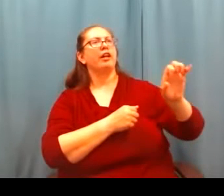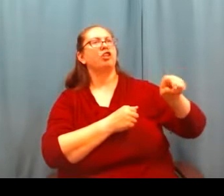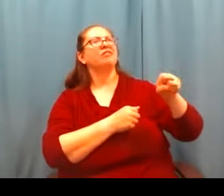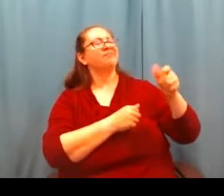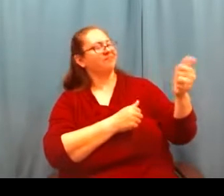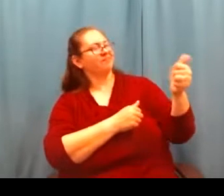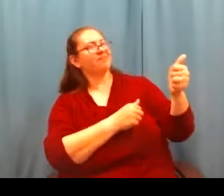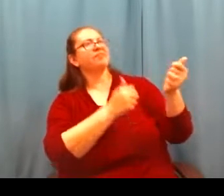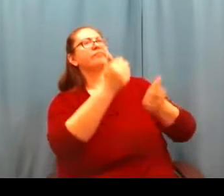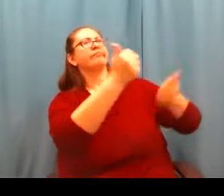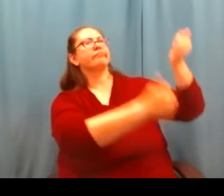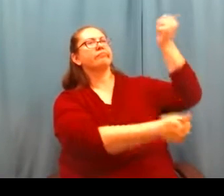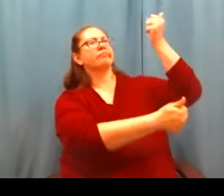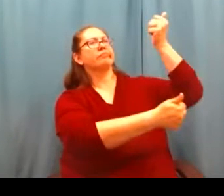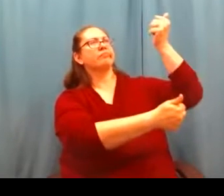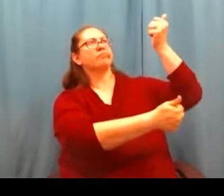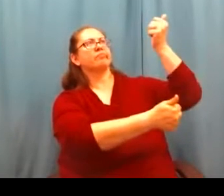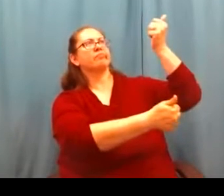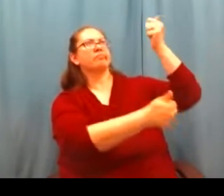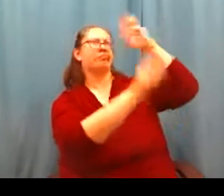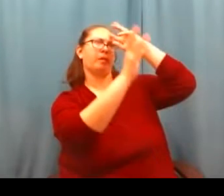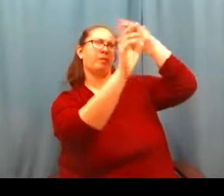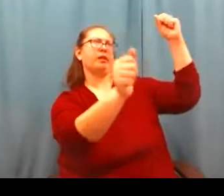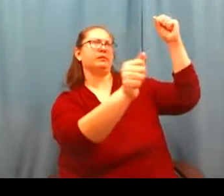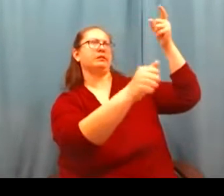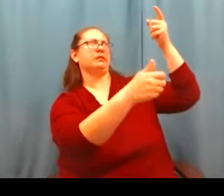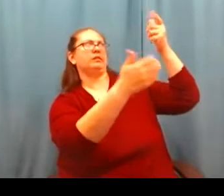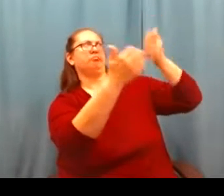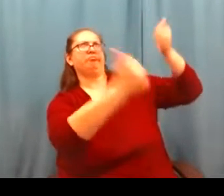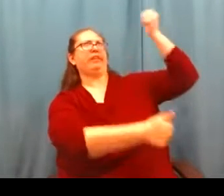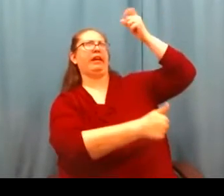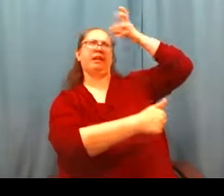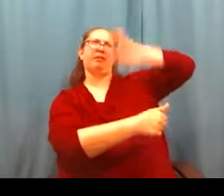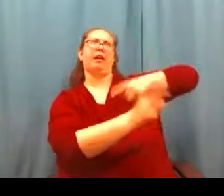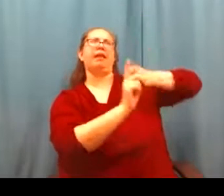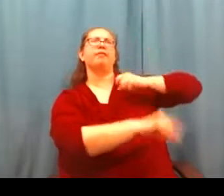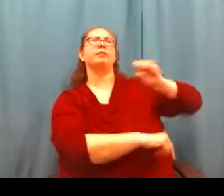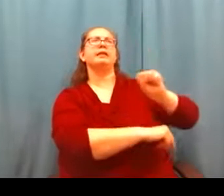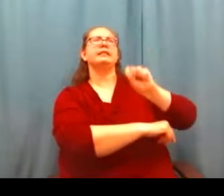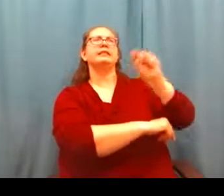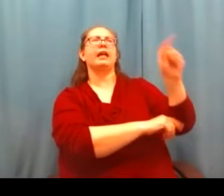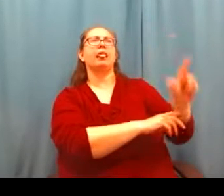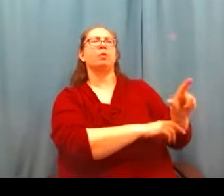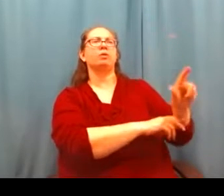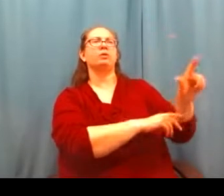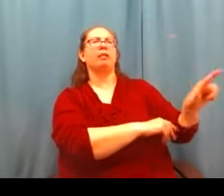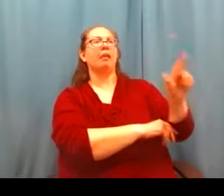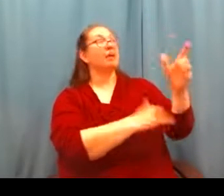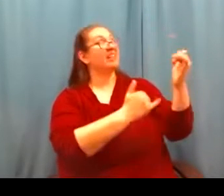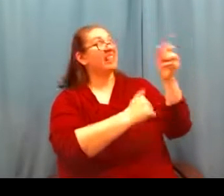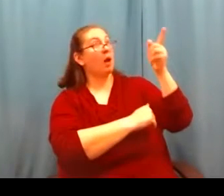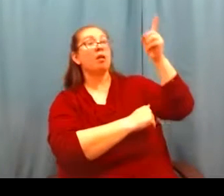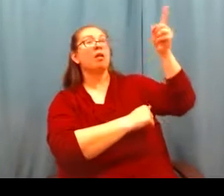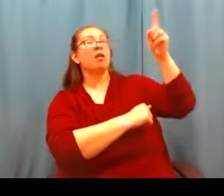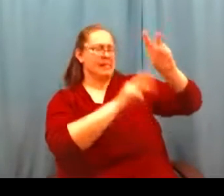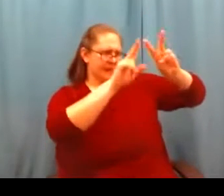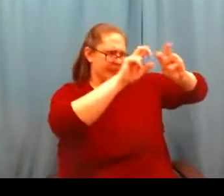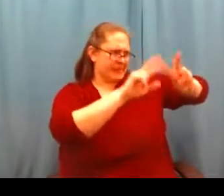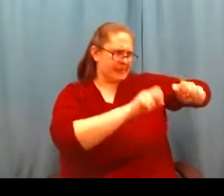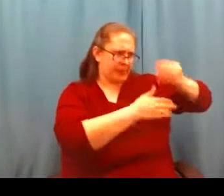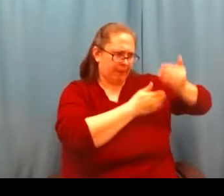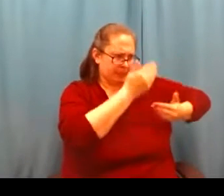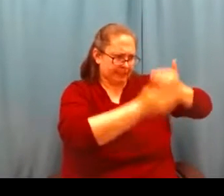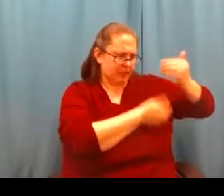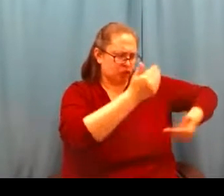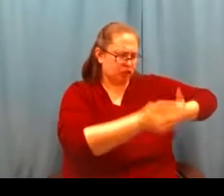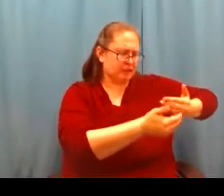executive director, the head guy at St. Louis Public Library. And they are looking at their procedures right now, and they are thinking that